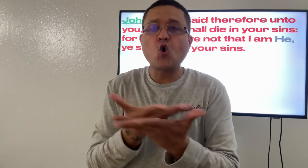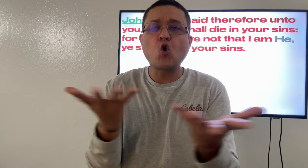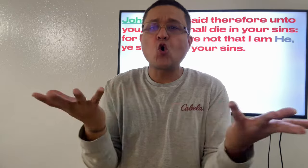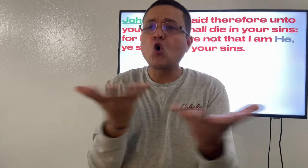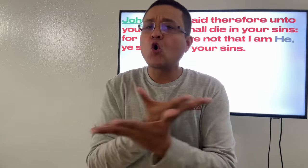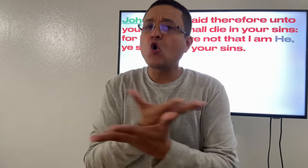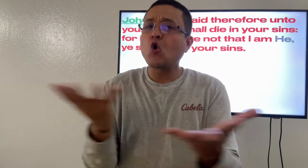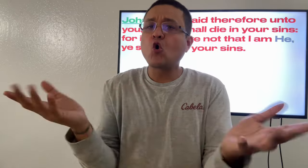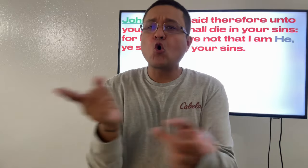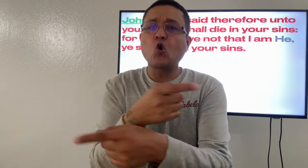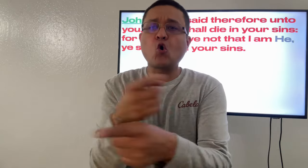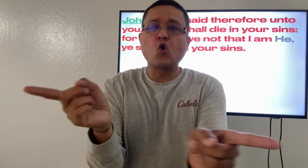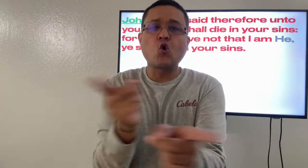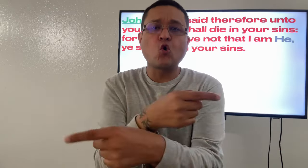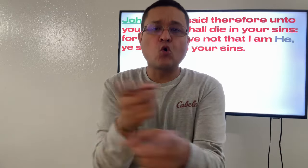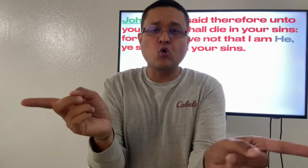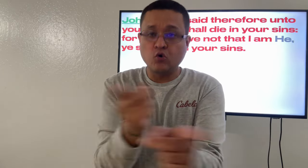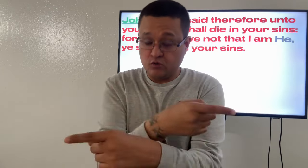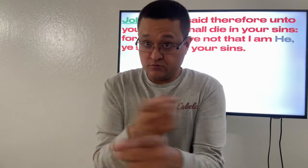meaning you all,